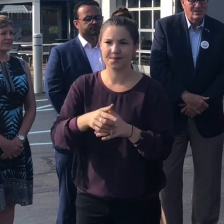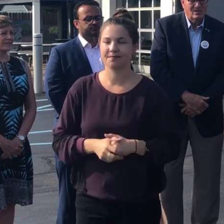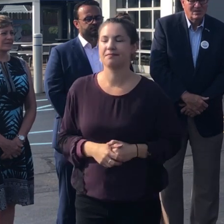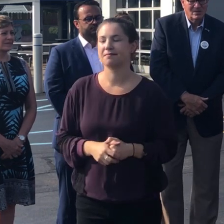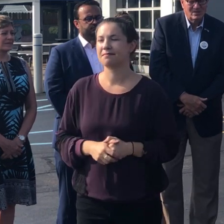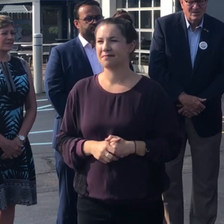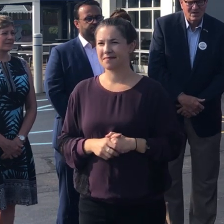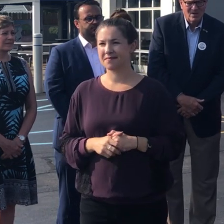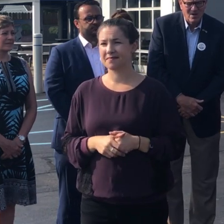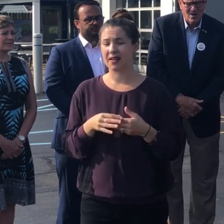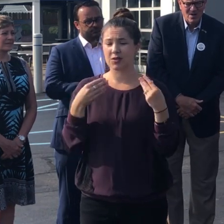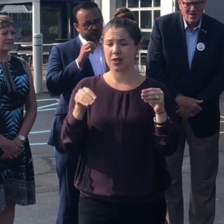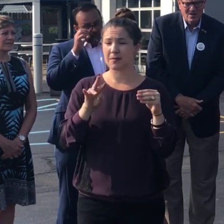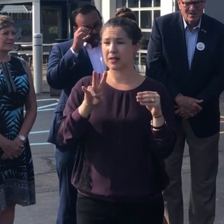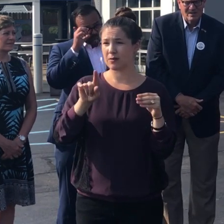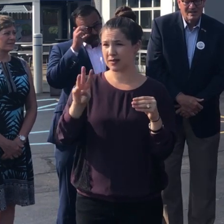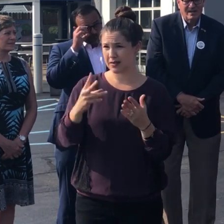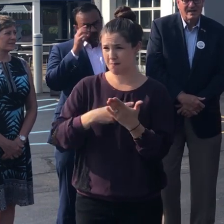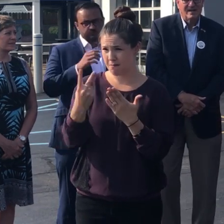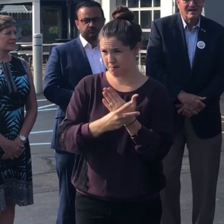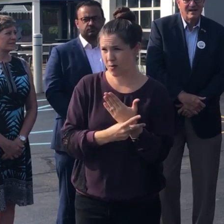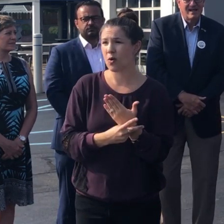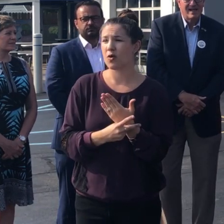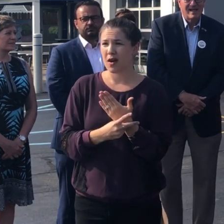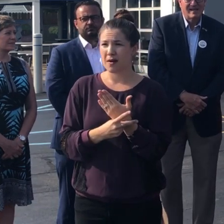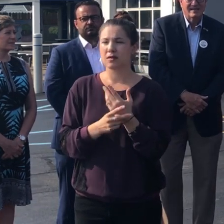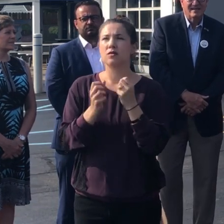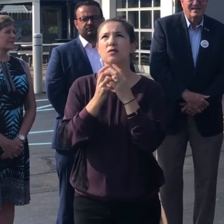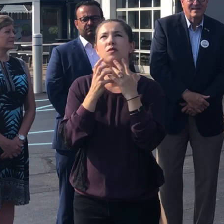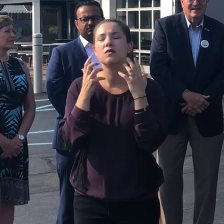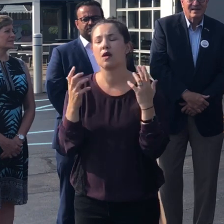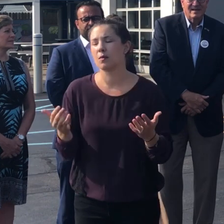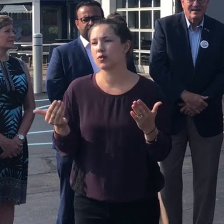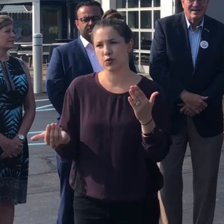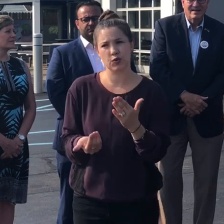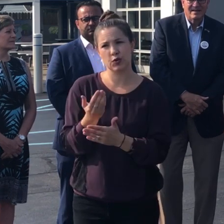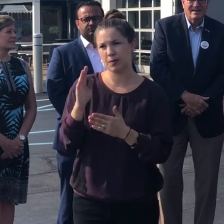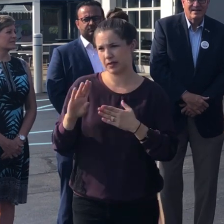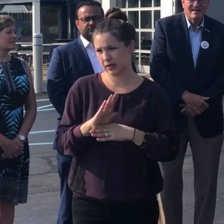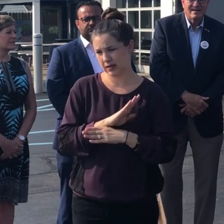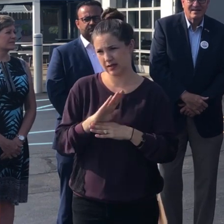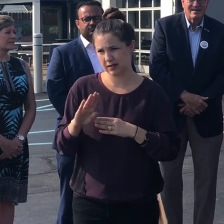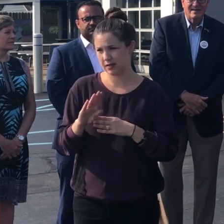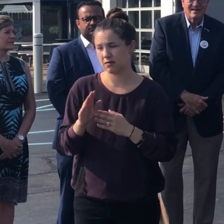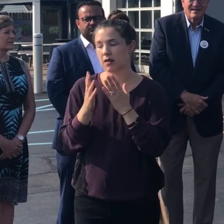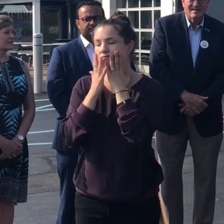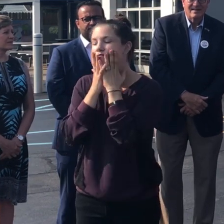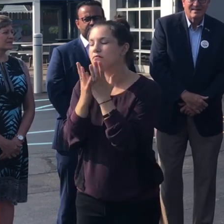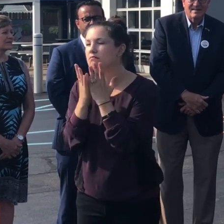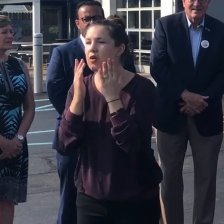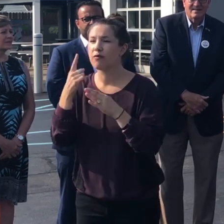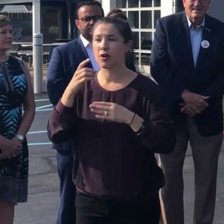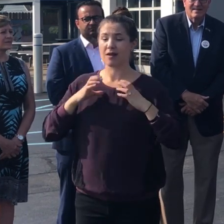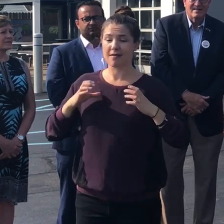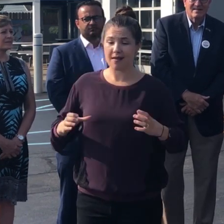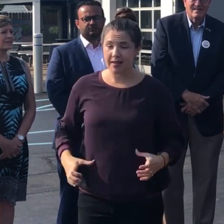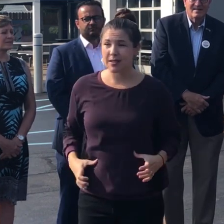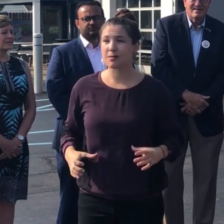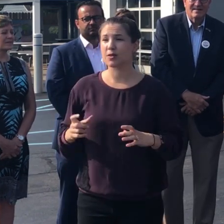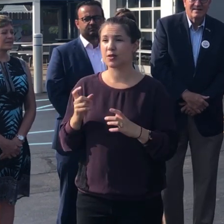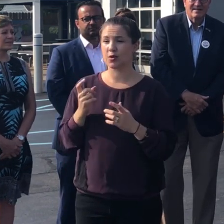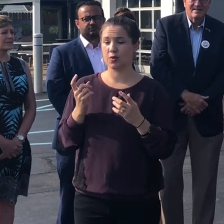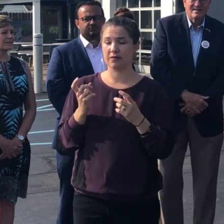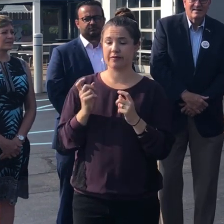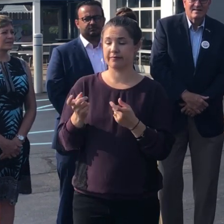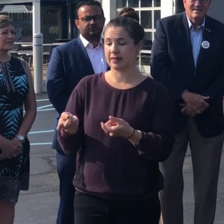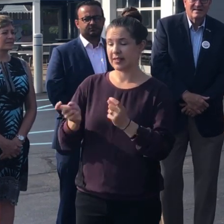The Shop 716 program has given us so much new business. We are so grateful for the customers that have redeemed your gift cards